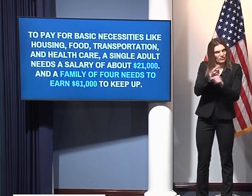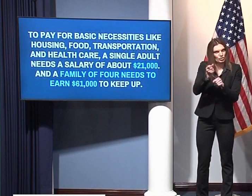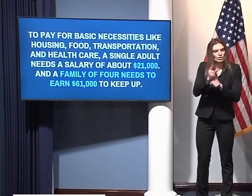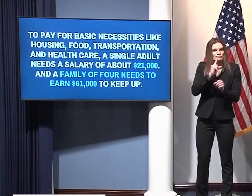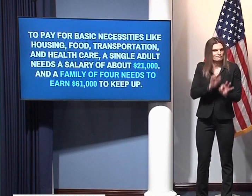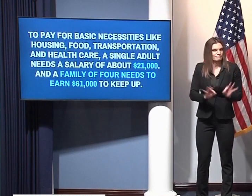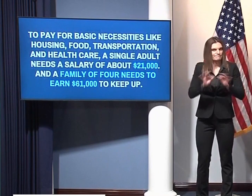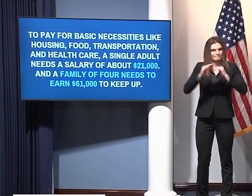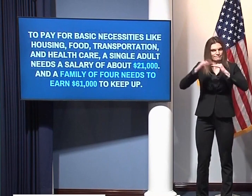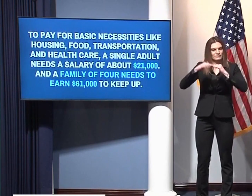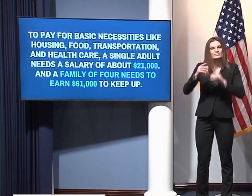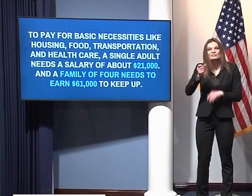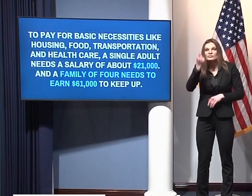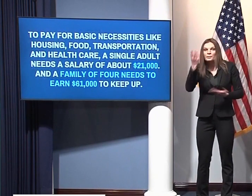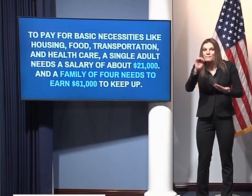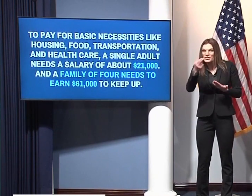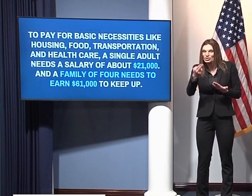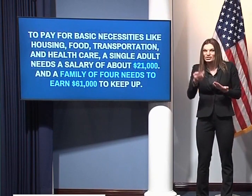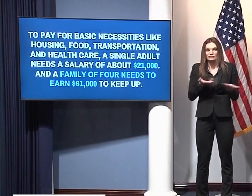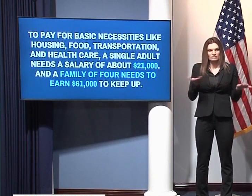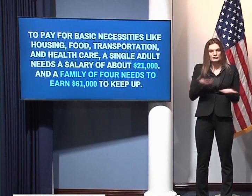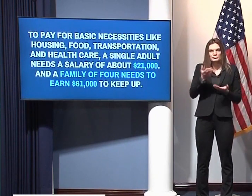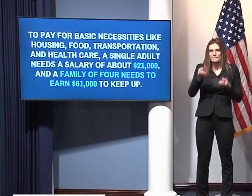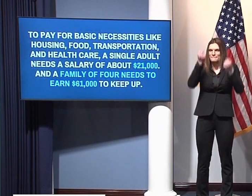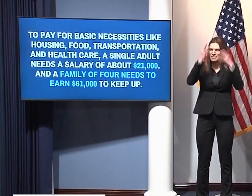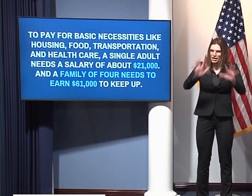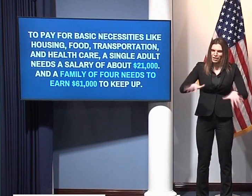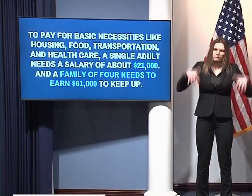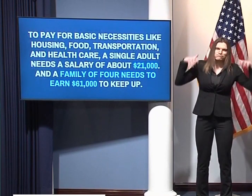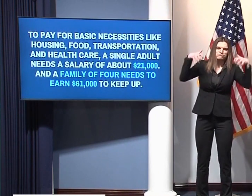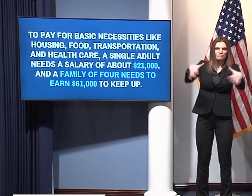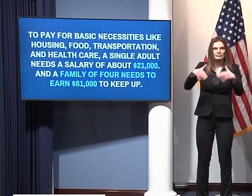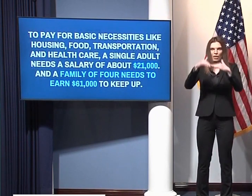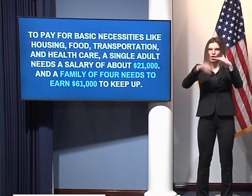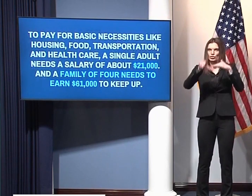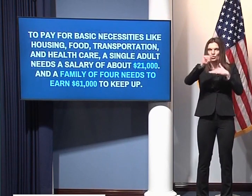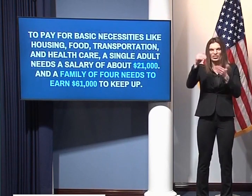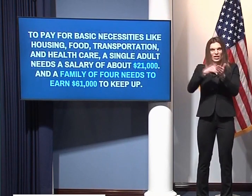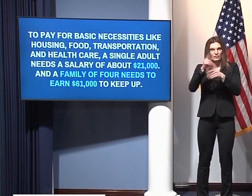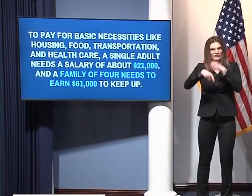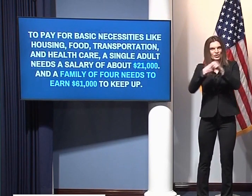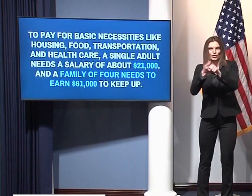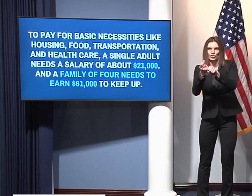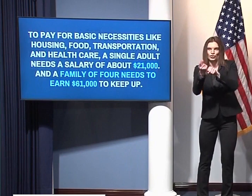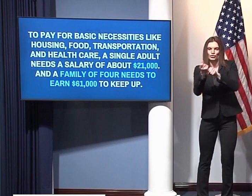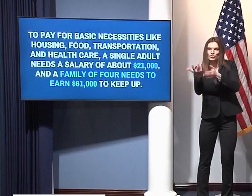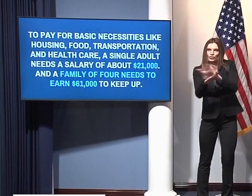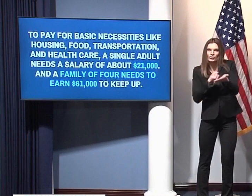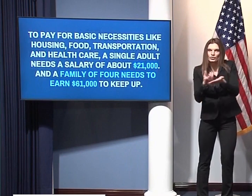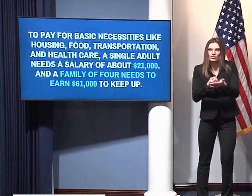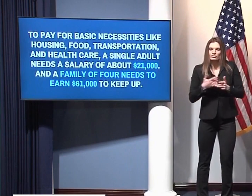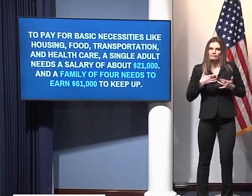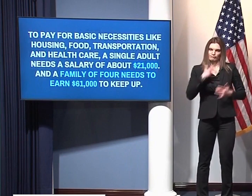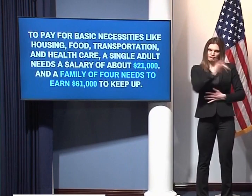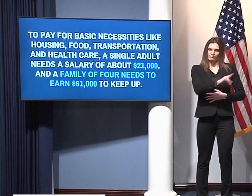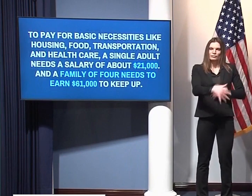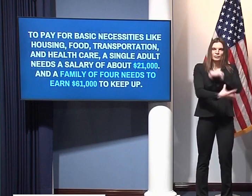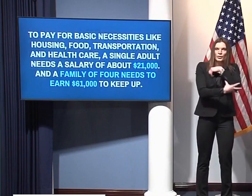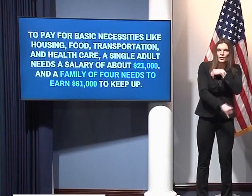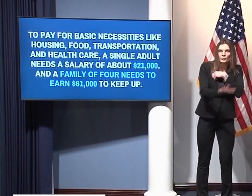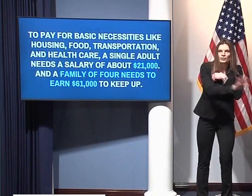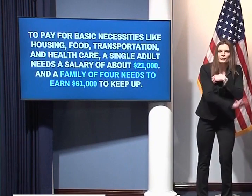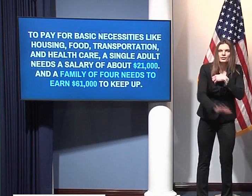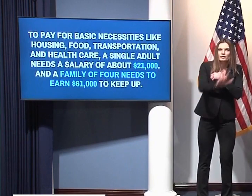basic cost of living. And that's why I'm so grateful for the work of the task force led by LEO and comprised of experts from